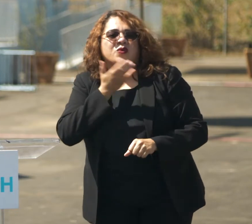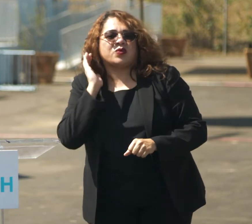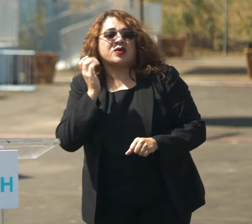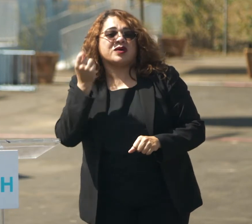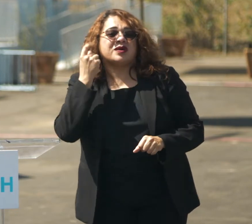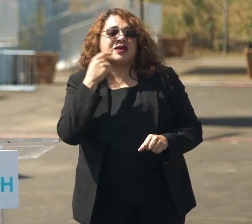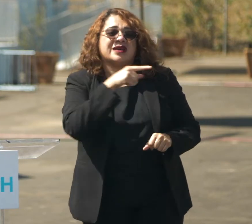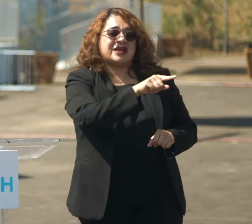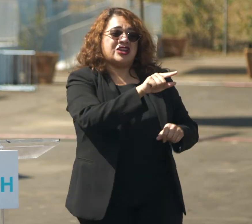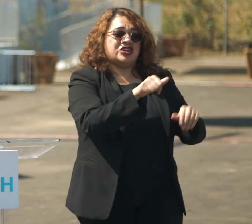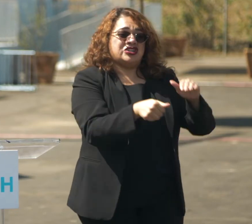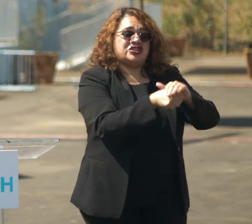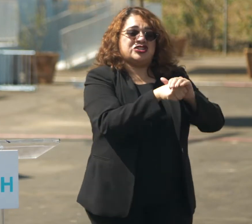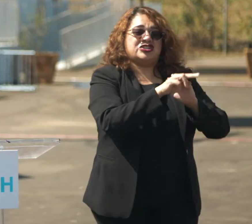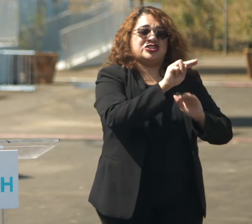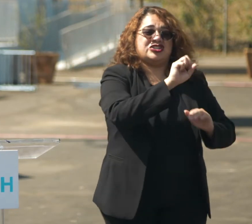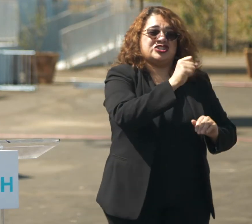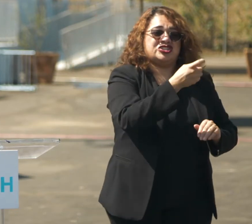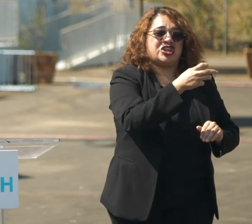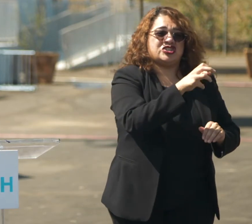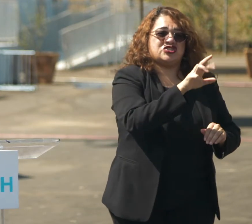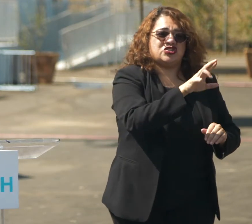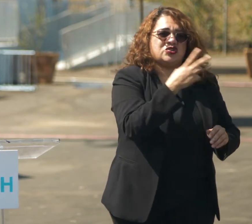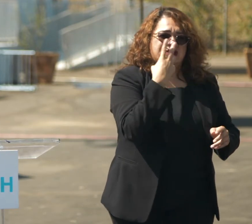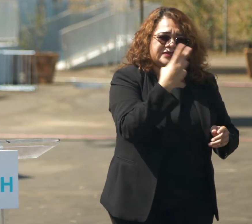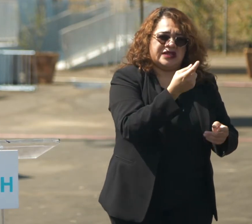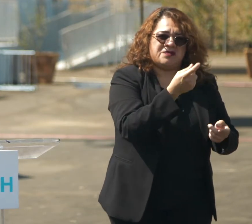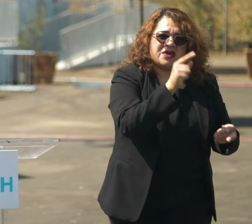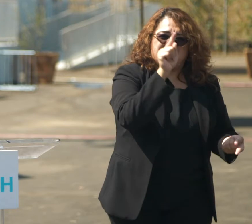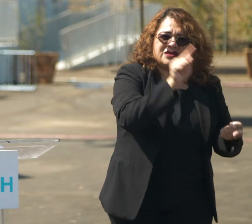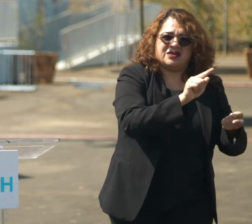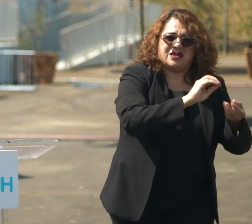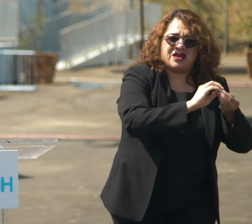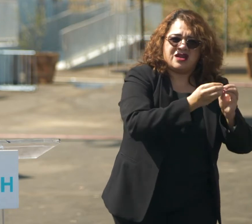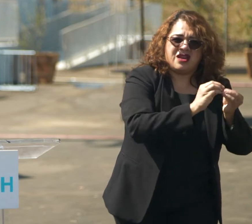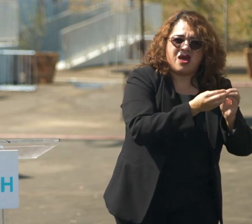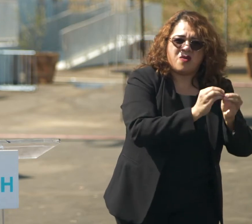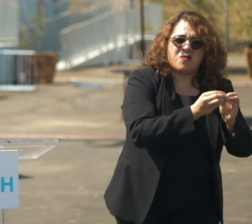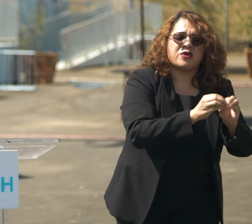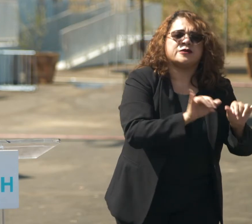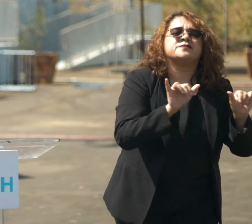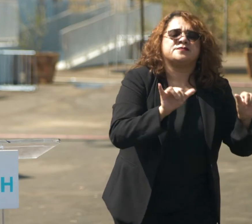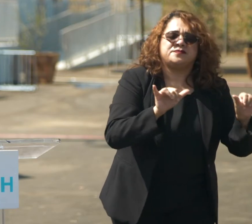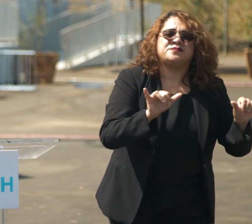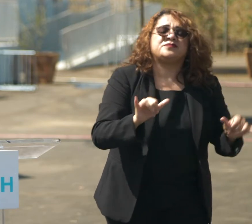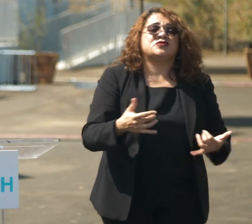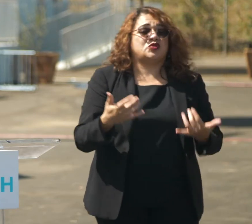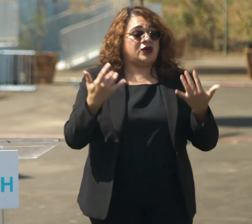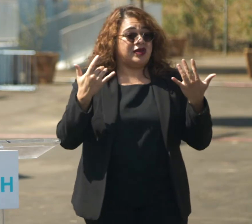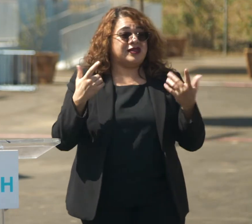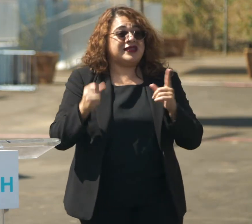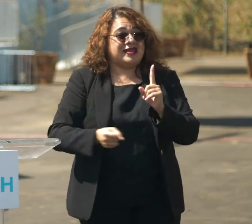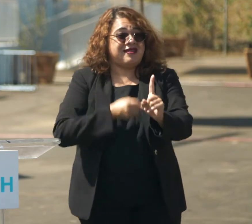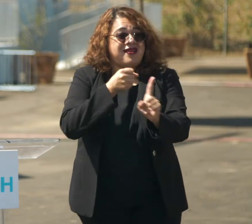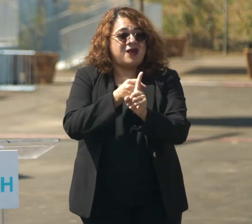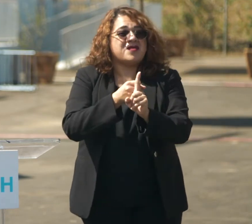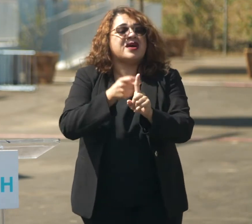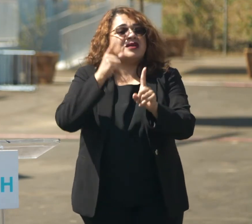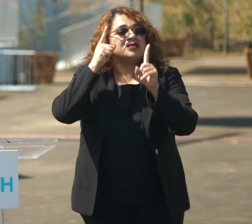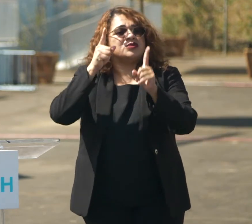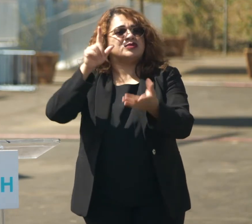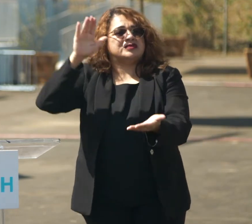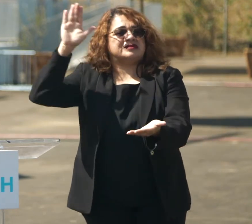sheltered. This ABC shelter will have a significant impact on our ability to support those currently experiencing homelessness, but also to